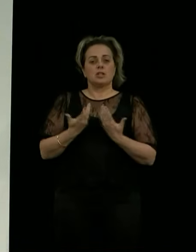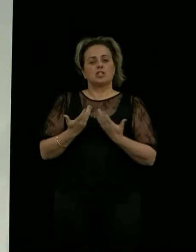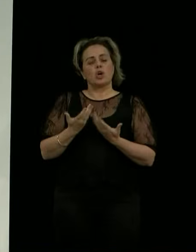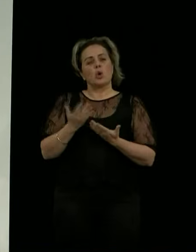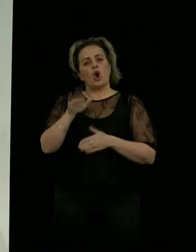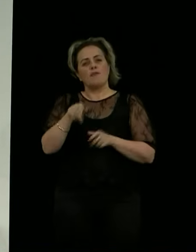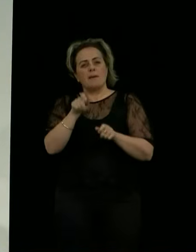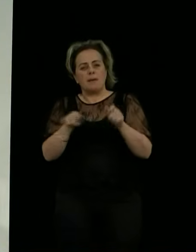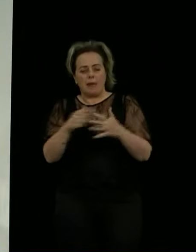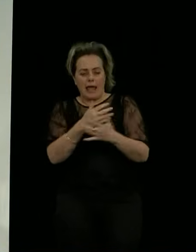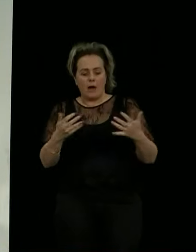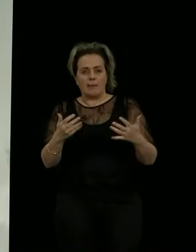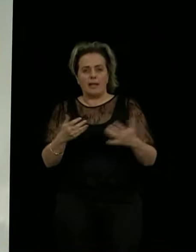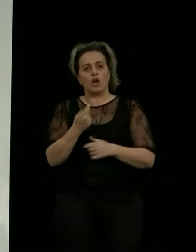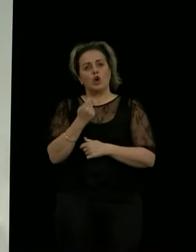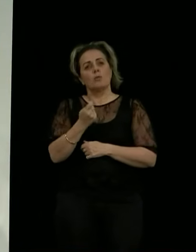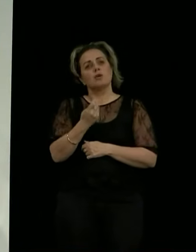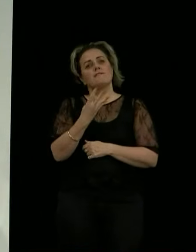terms, that's